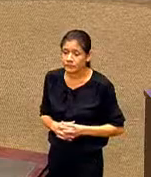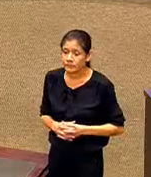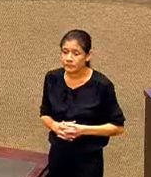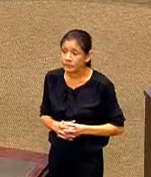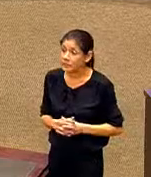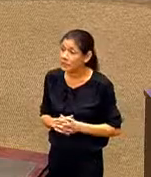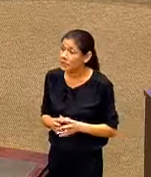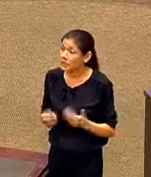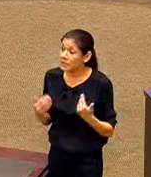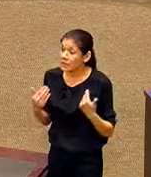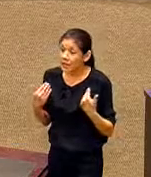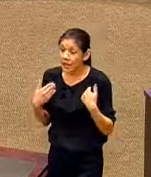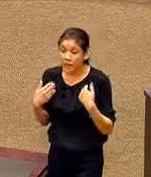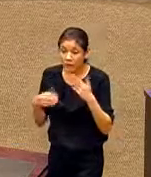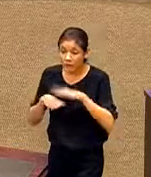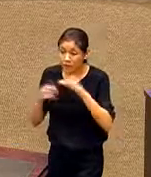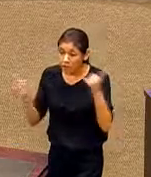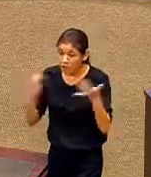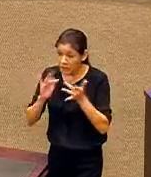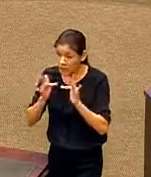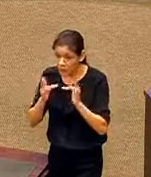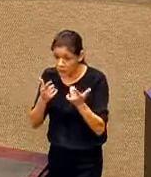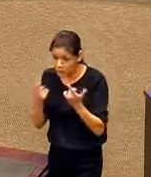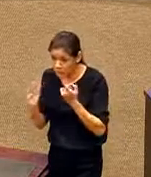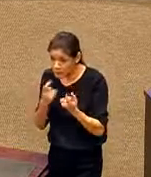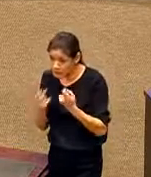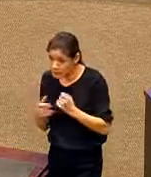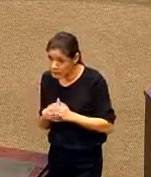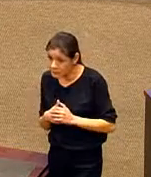Okay. Do we know if we have any online questions?